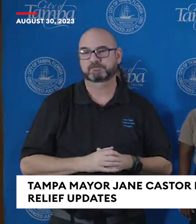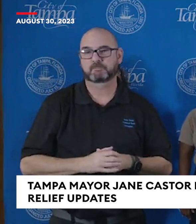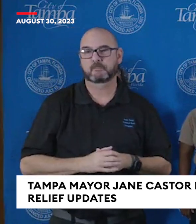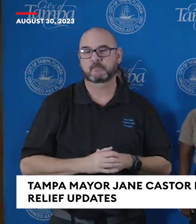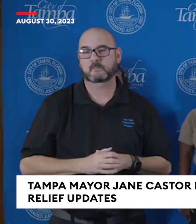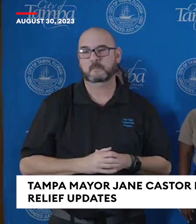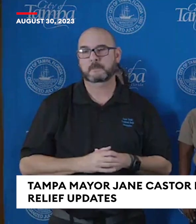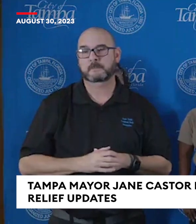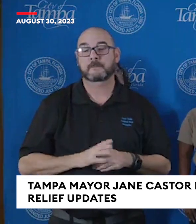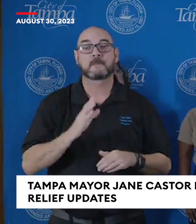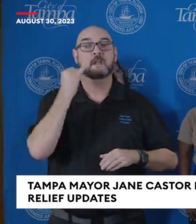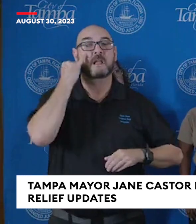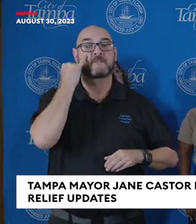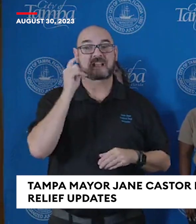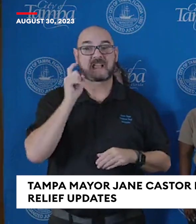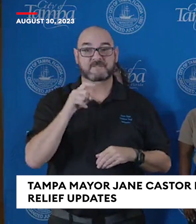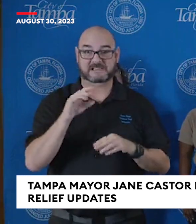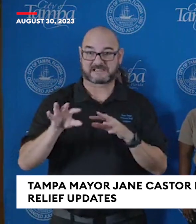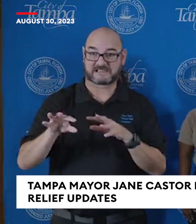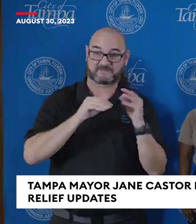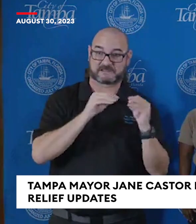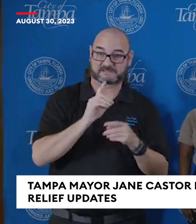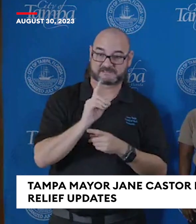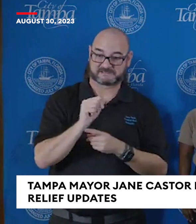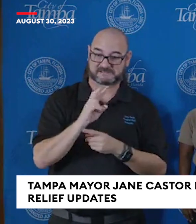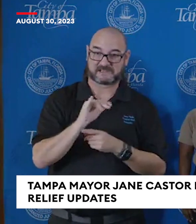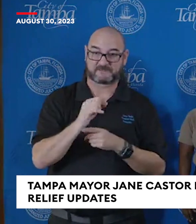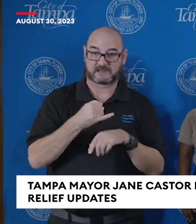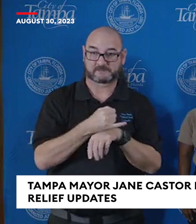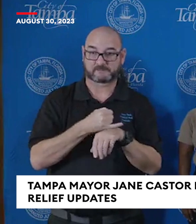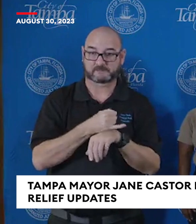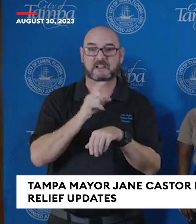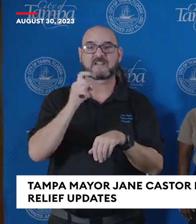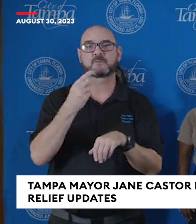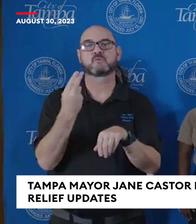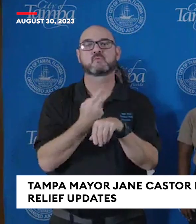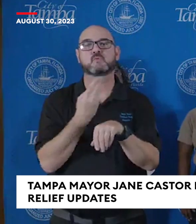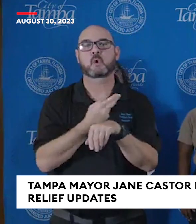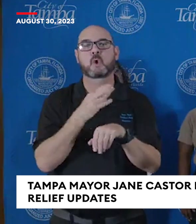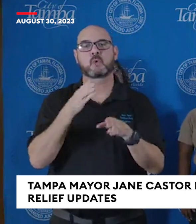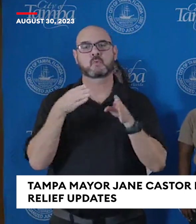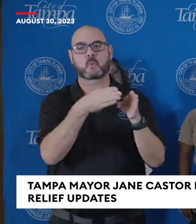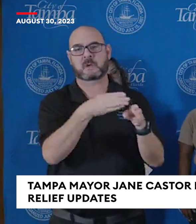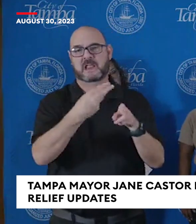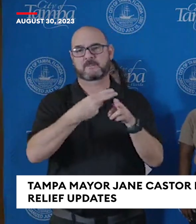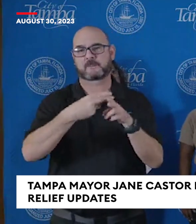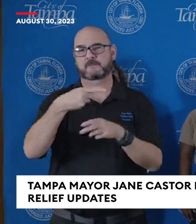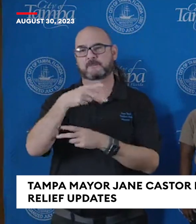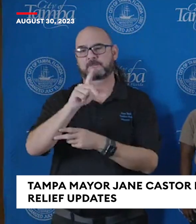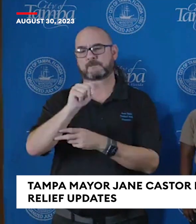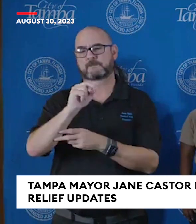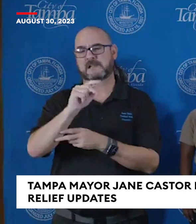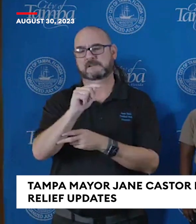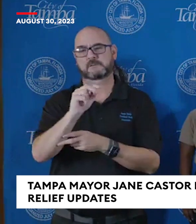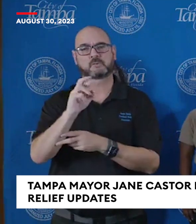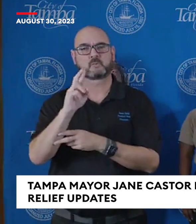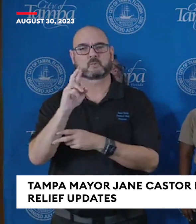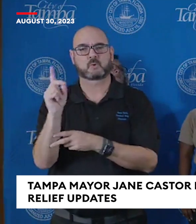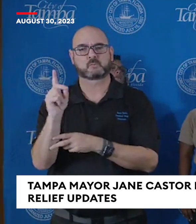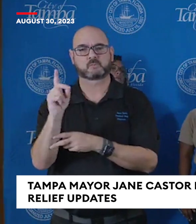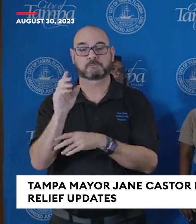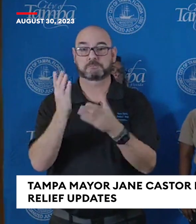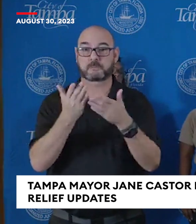And there's a possibility of that closing down as well as the water comes in. Had a conversation with John Corse early this morning